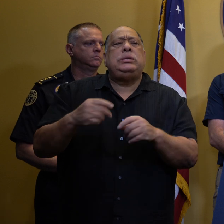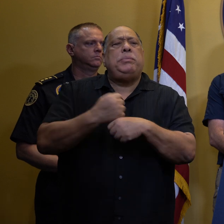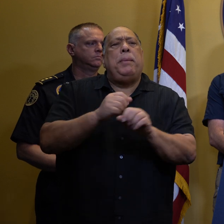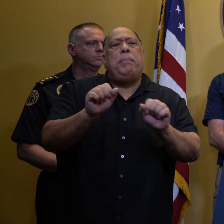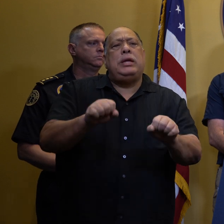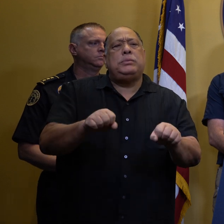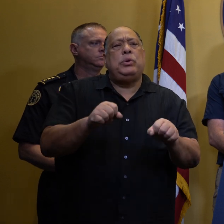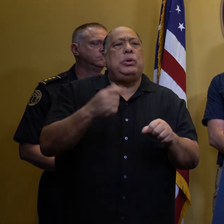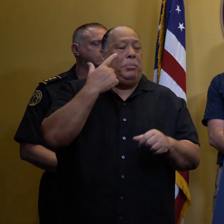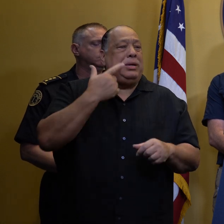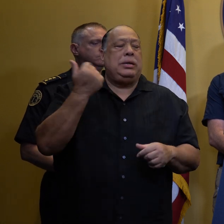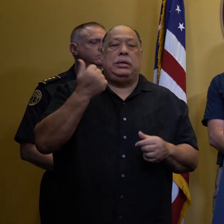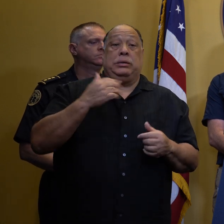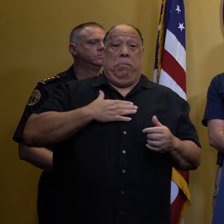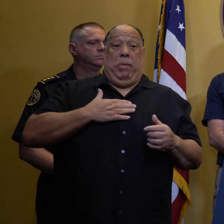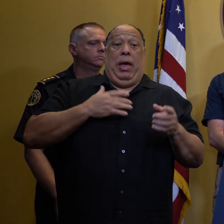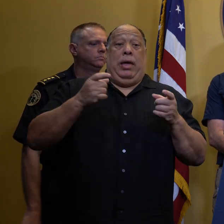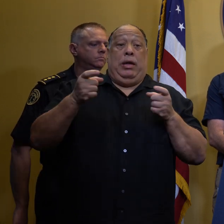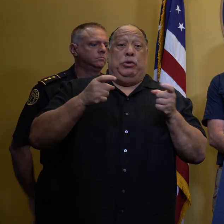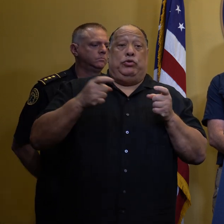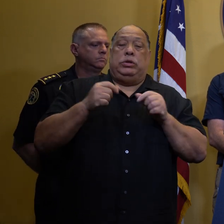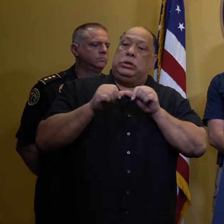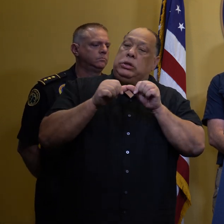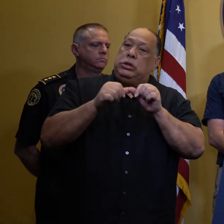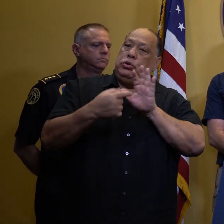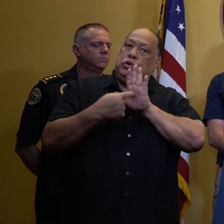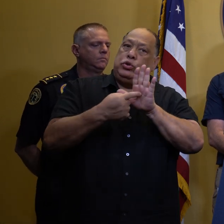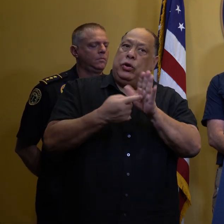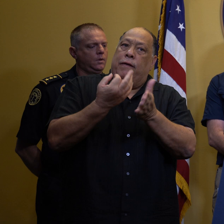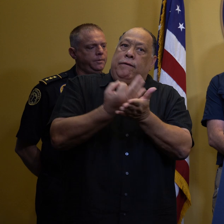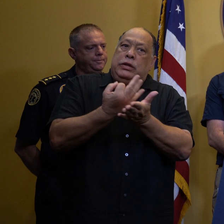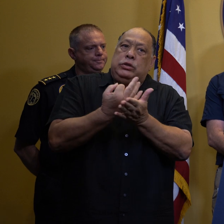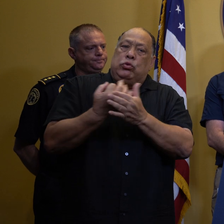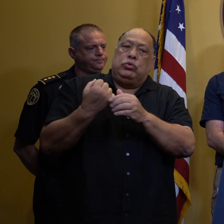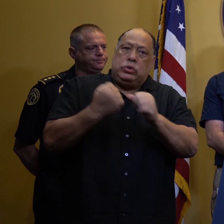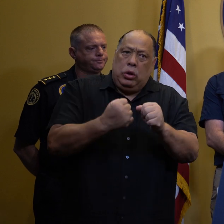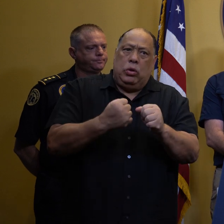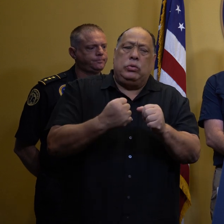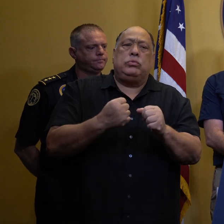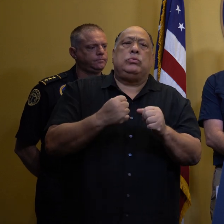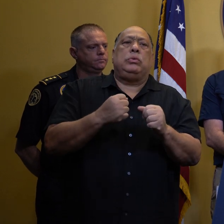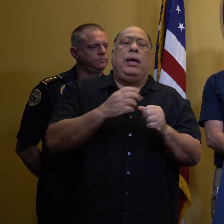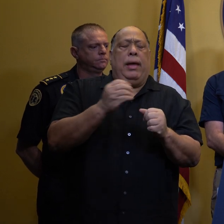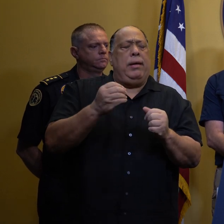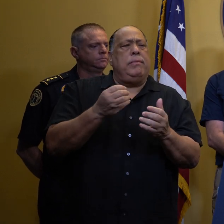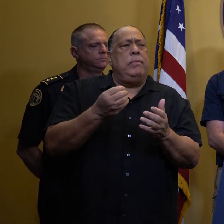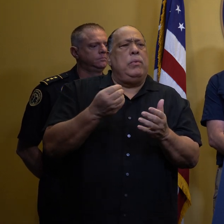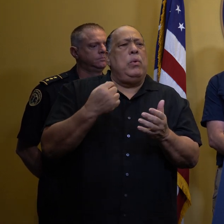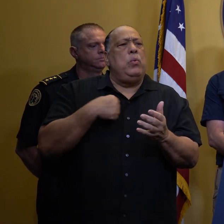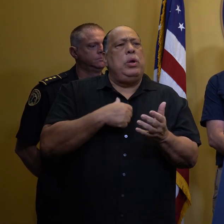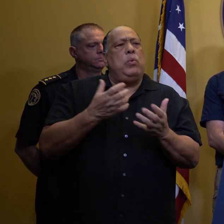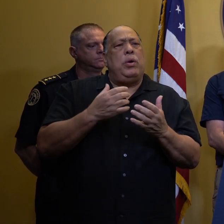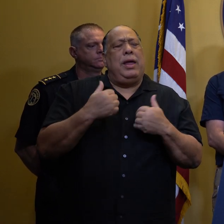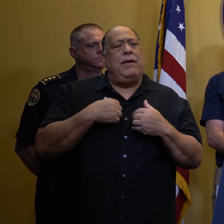possible because my administration just continues to demonstrate fiscal sound and solidness and just